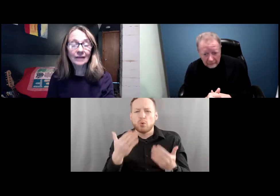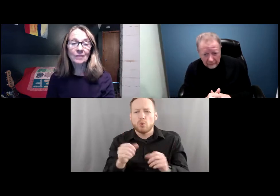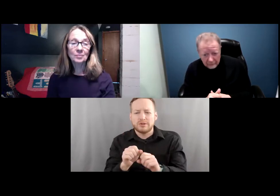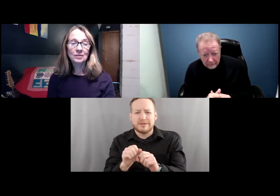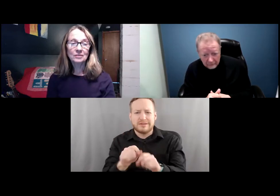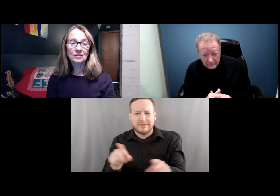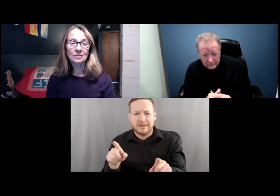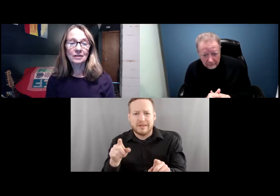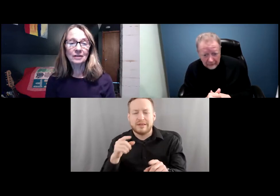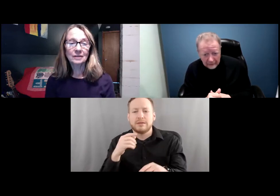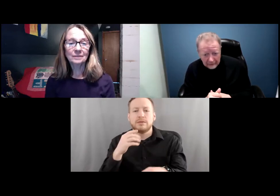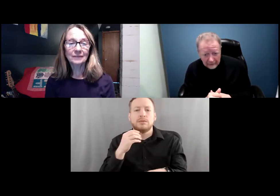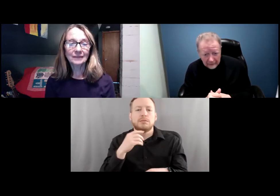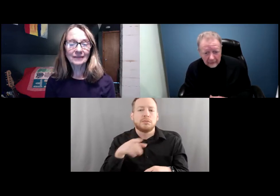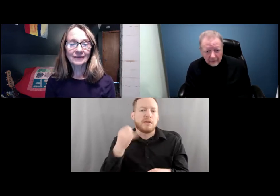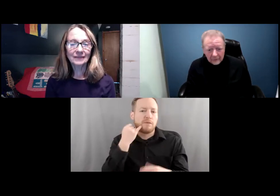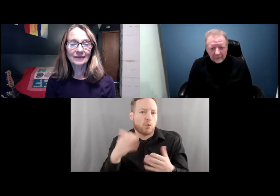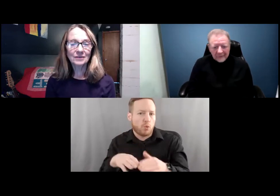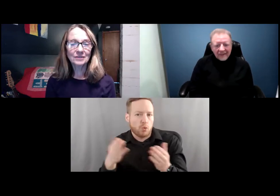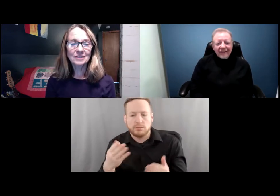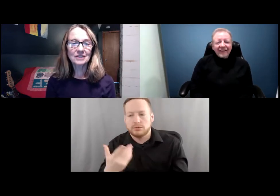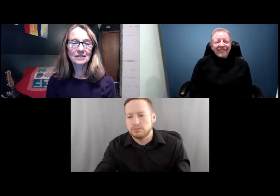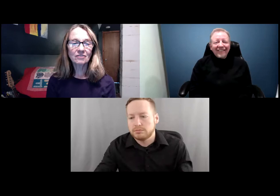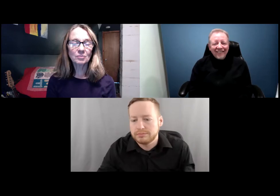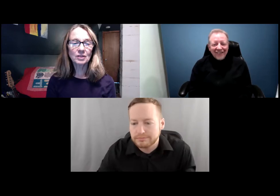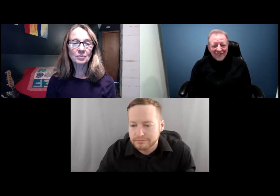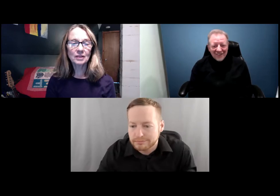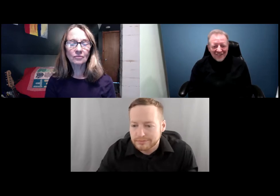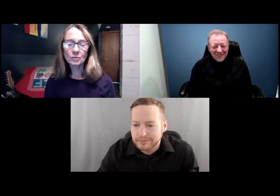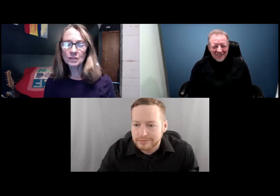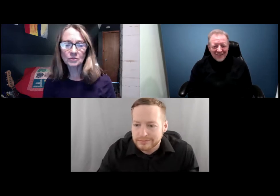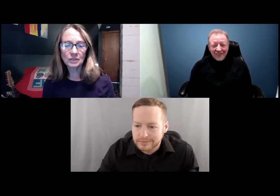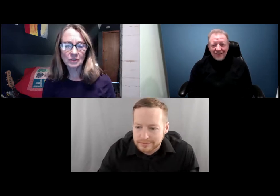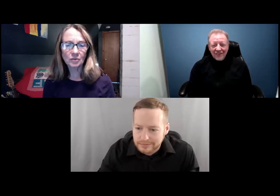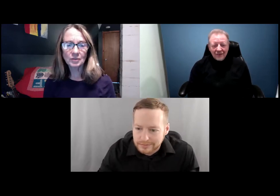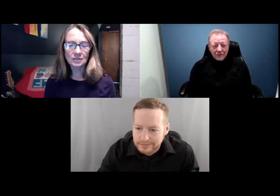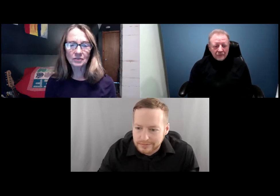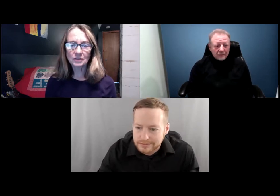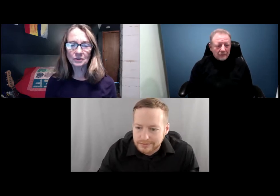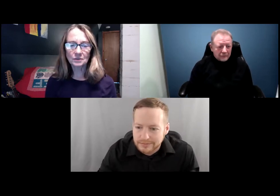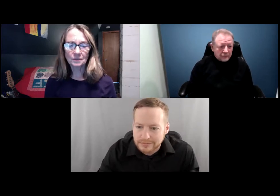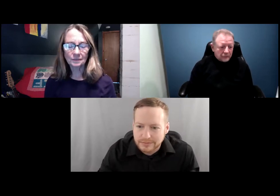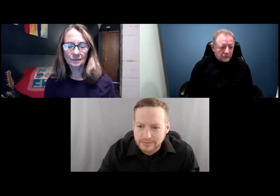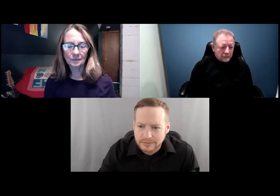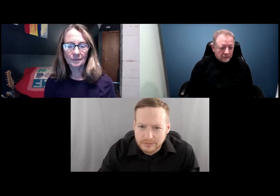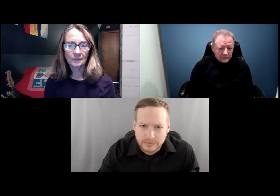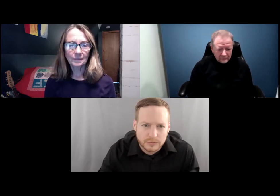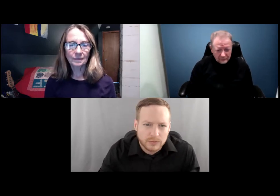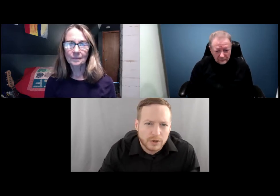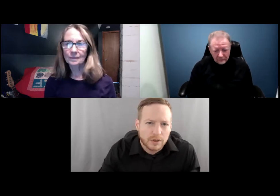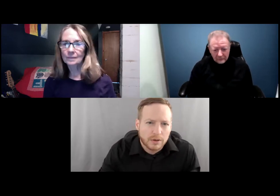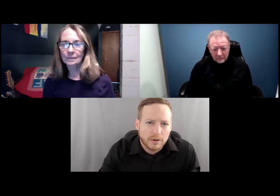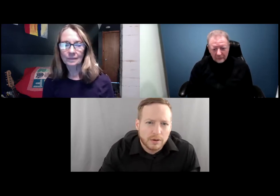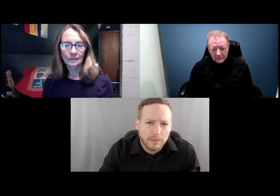Yeah, that might be easier. I was going to send it to everybody, but yeah, if we want to do it in the open, that's fine too.